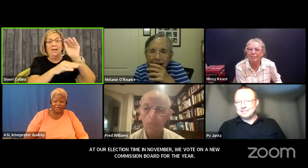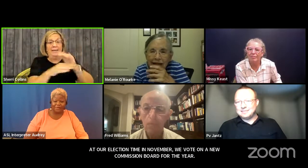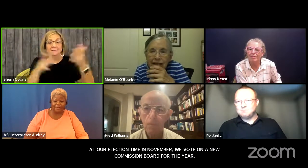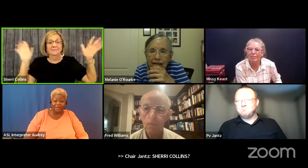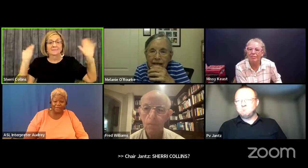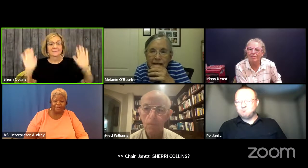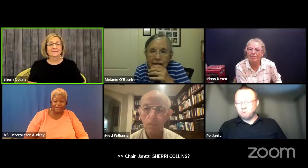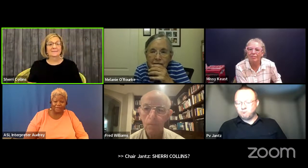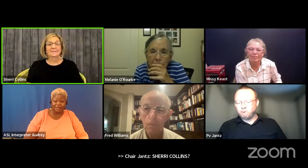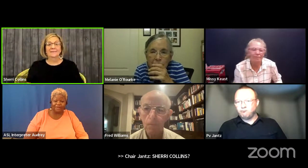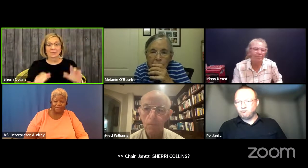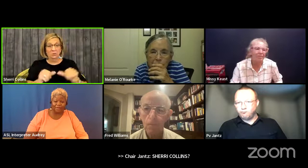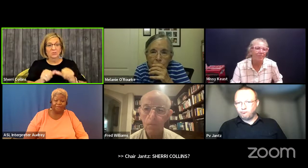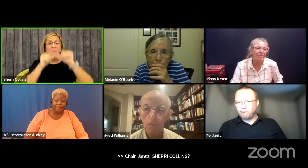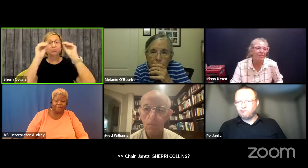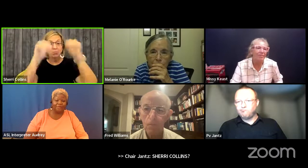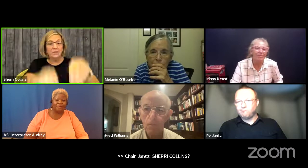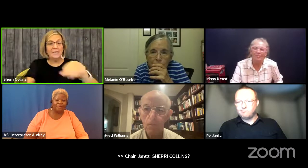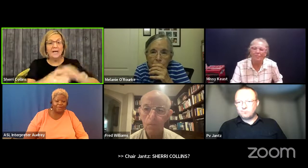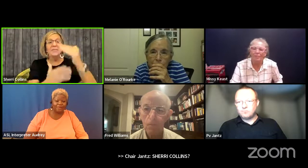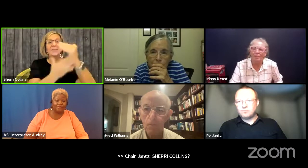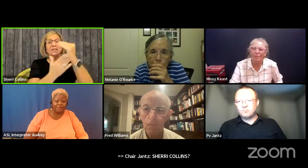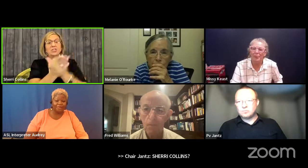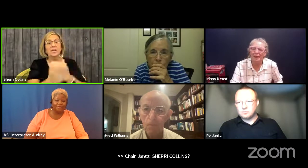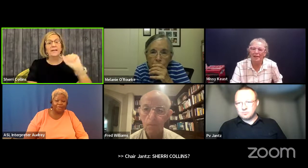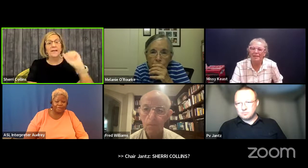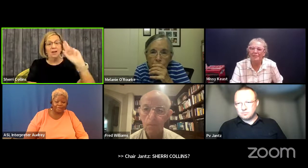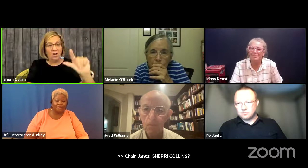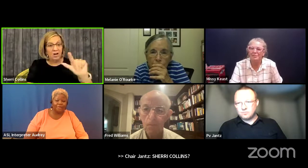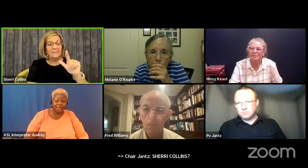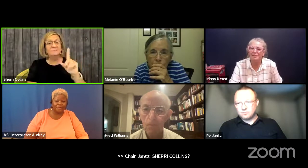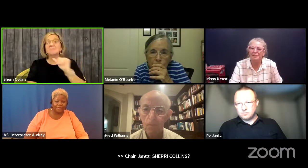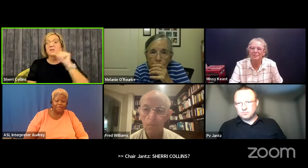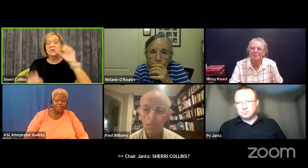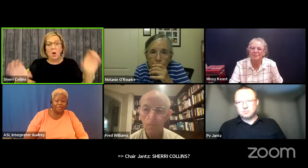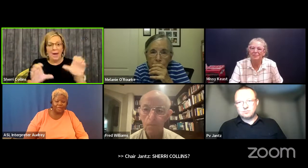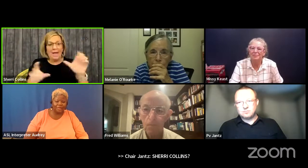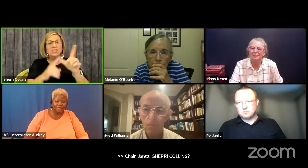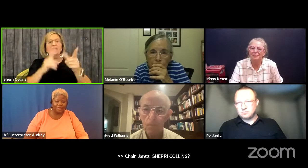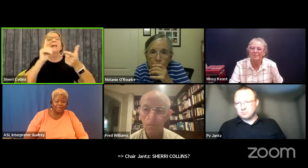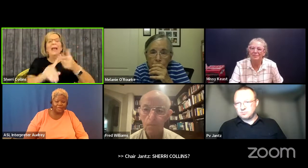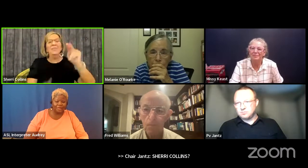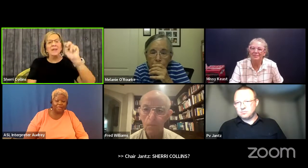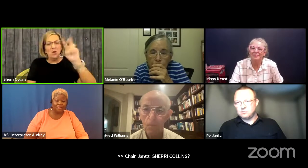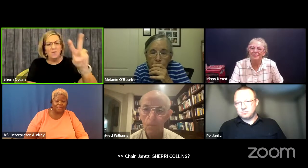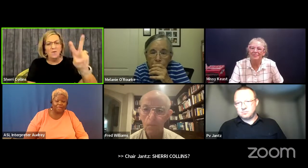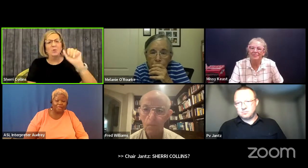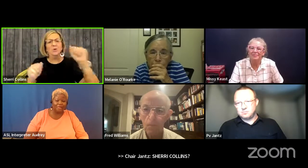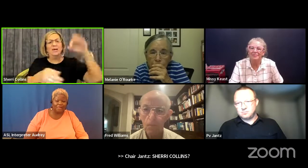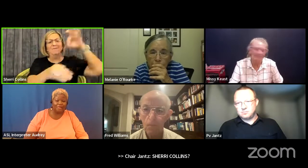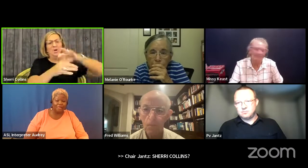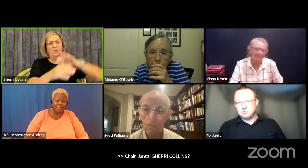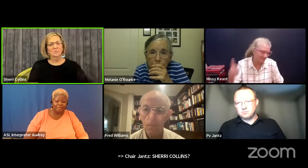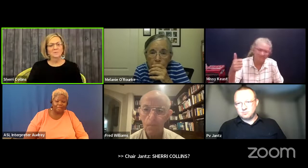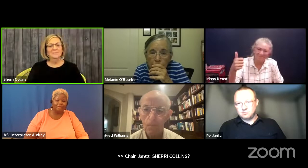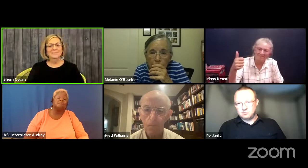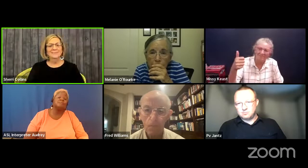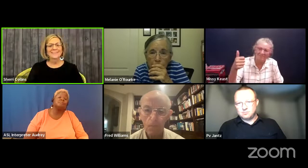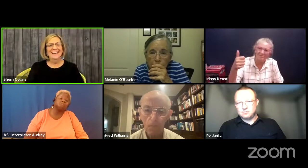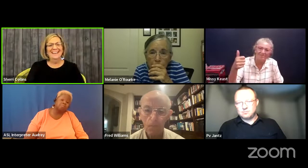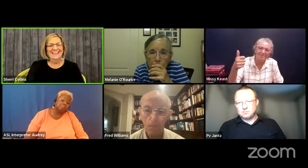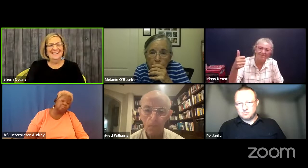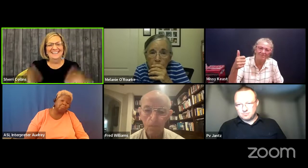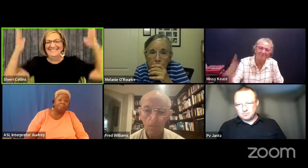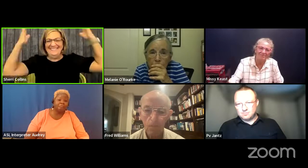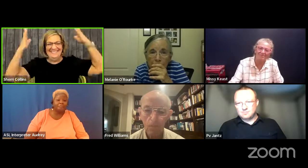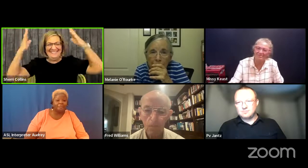action tonight. We should put it on the agenda in August, no action, and then November you can vote.